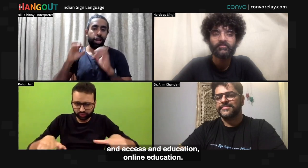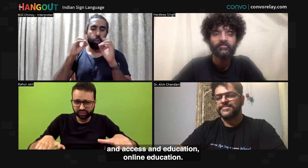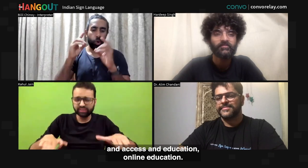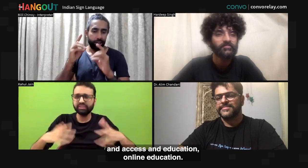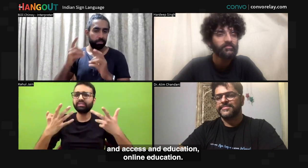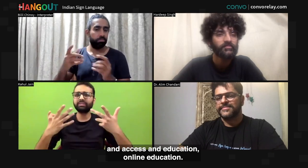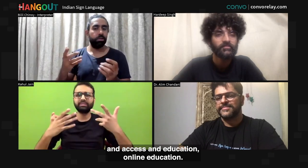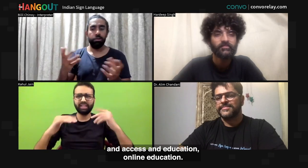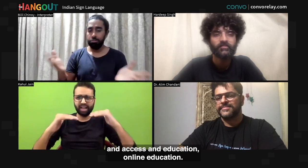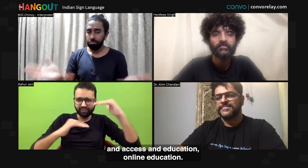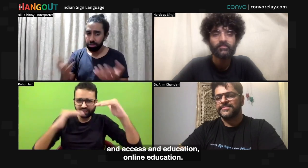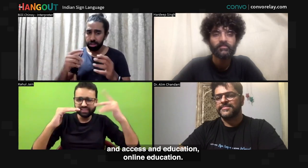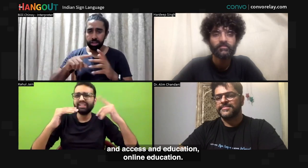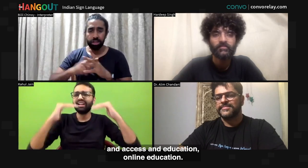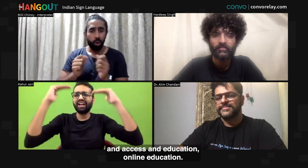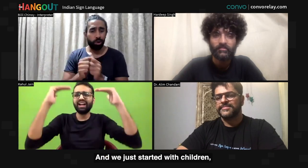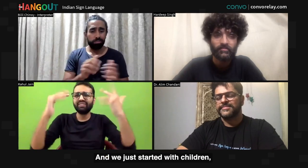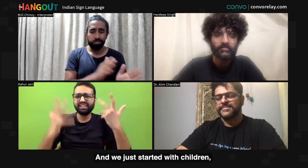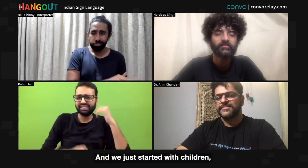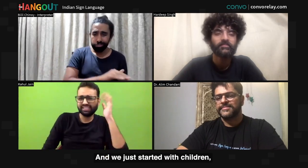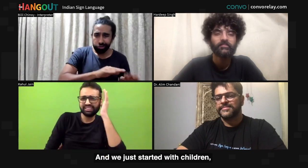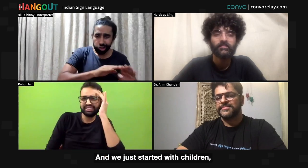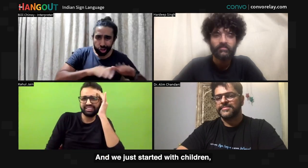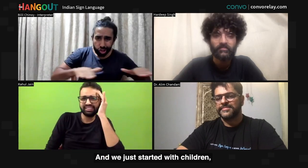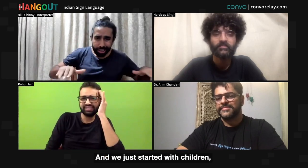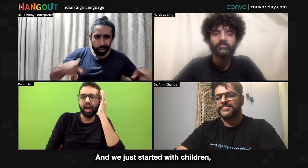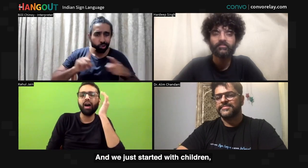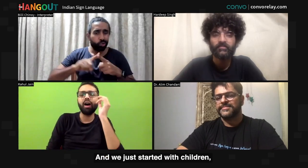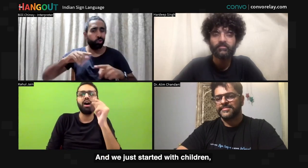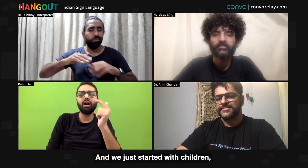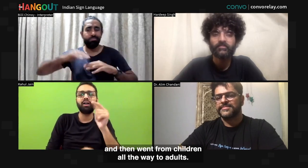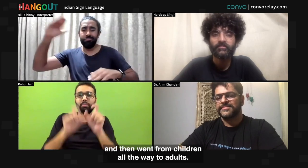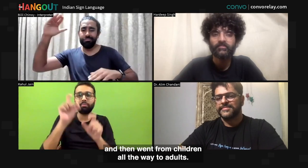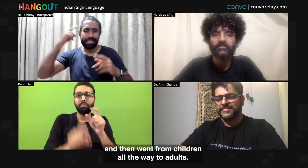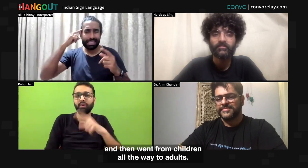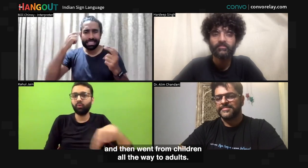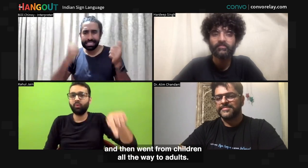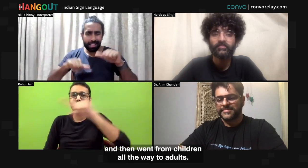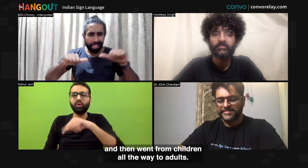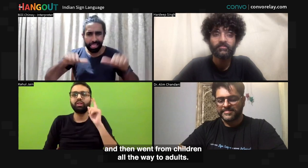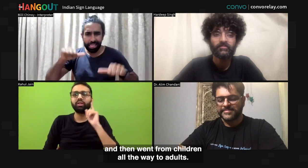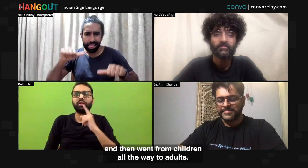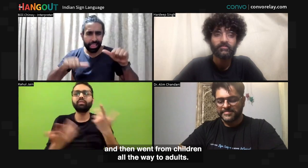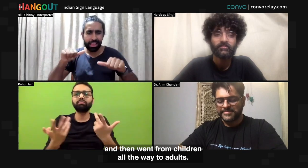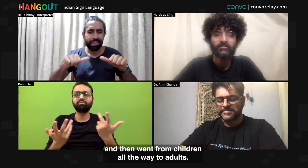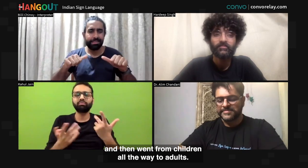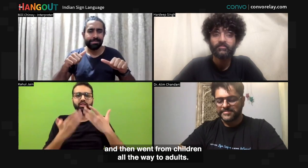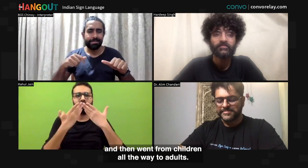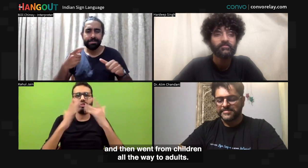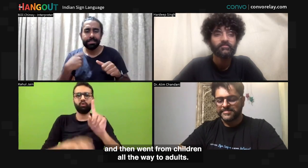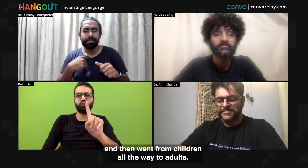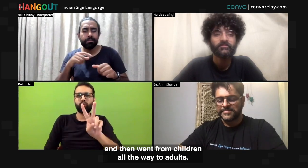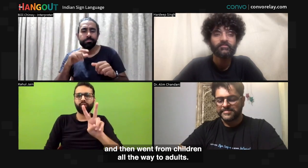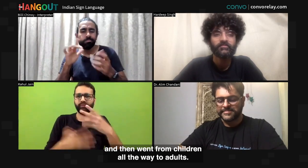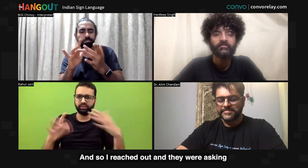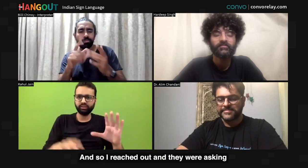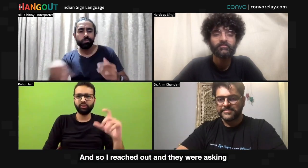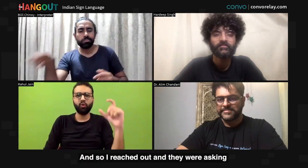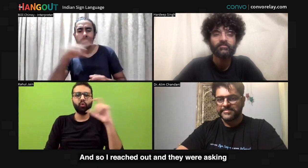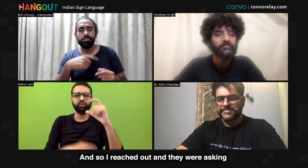online education. And we just started with, um, children. And that went from children all the way to adults. And so, I